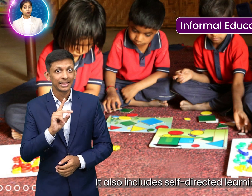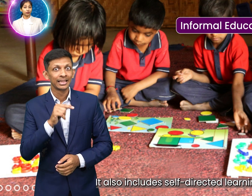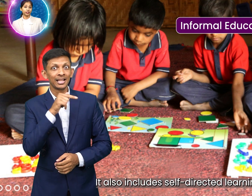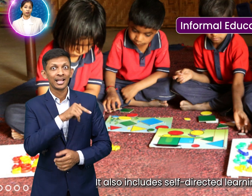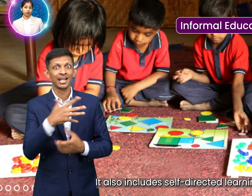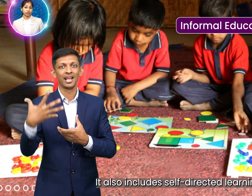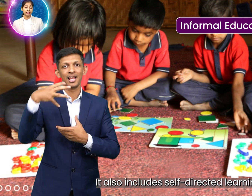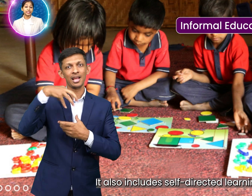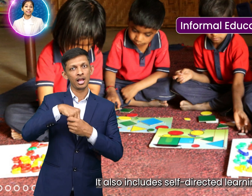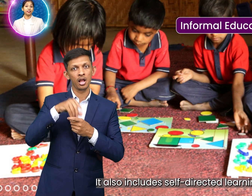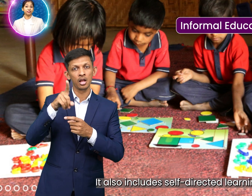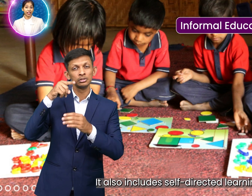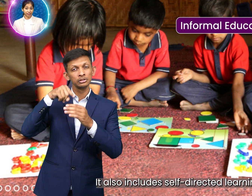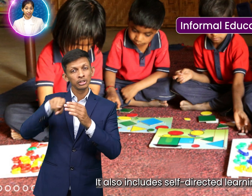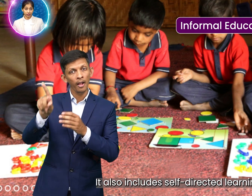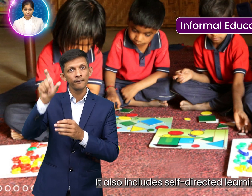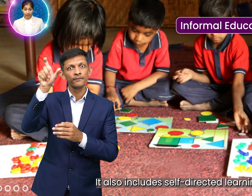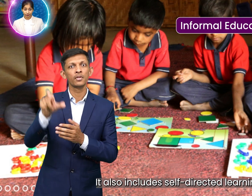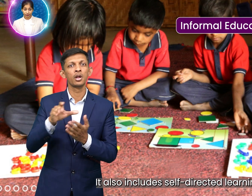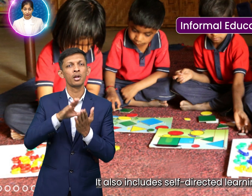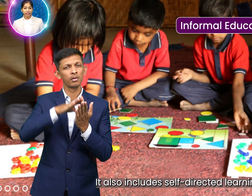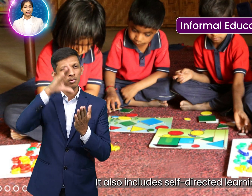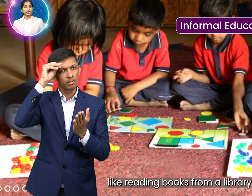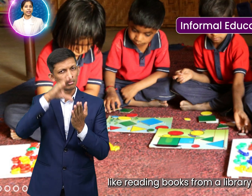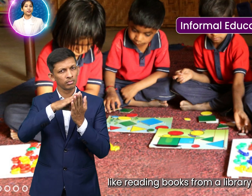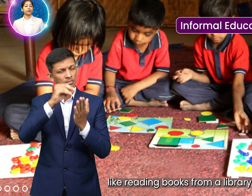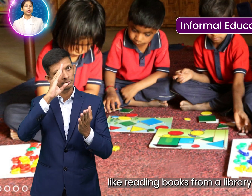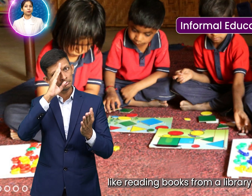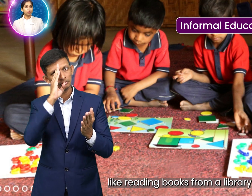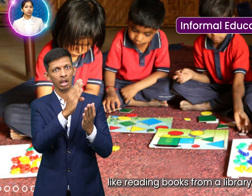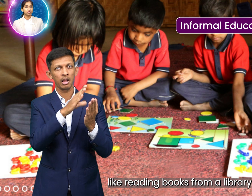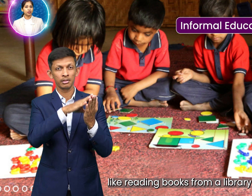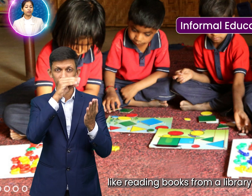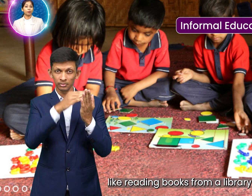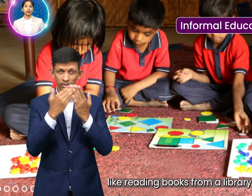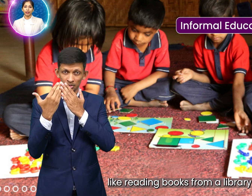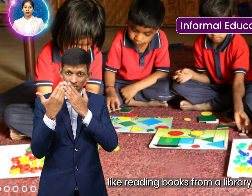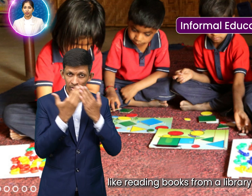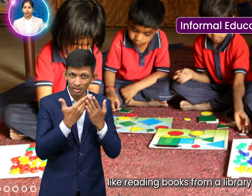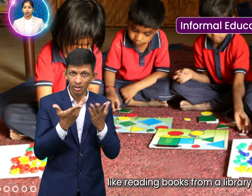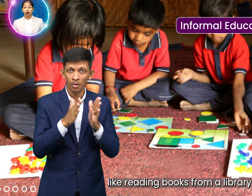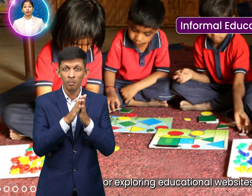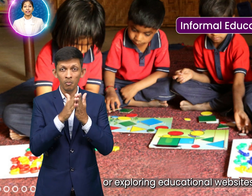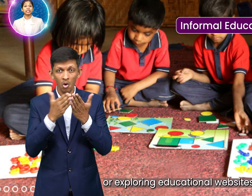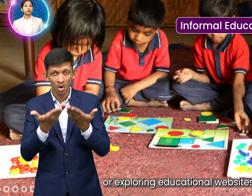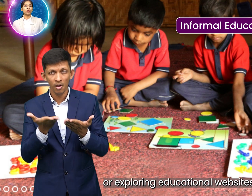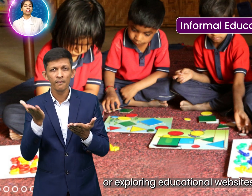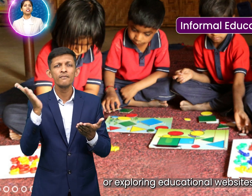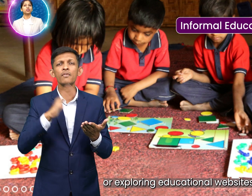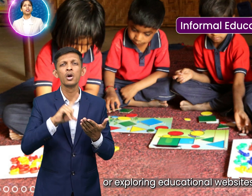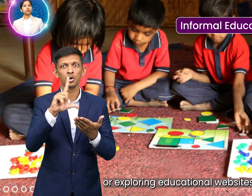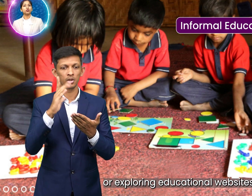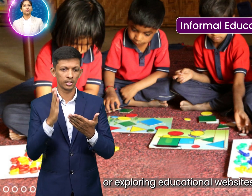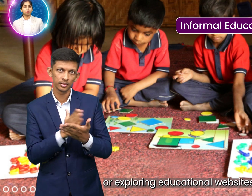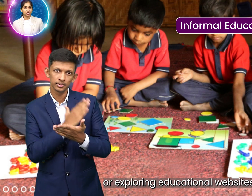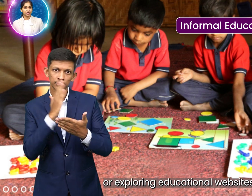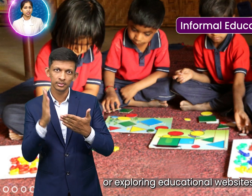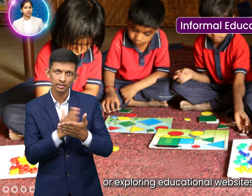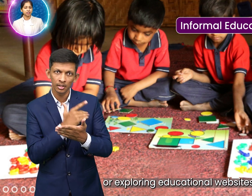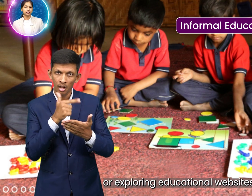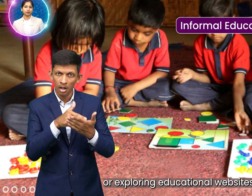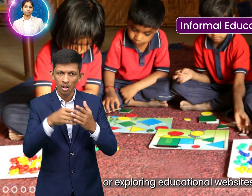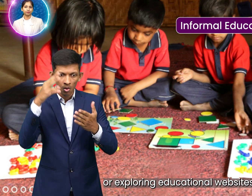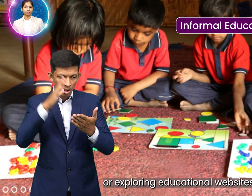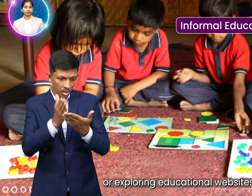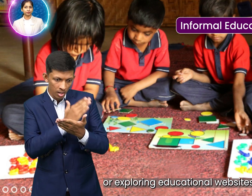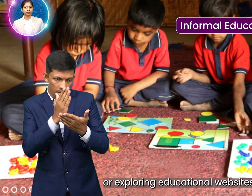It also includes self-directed learning, like reading books from a library or exploring educational